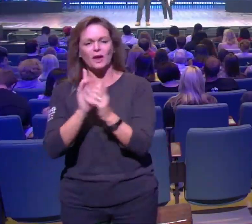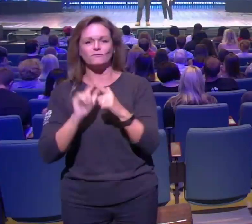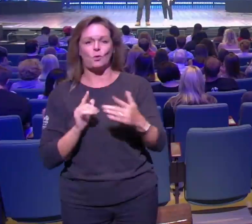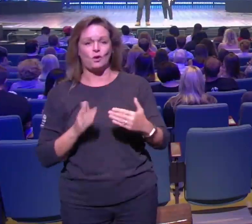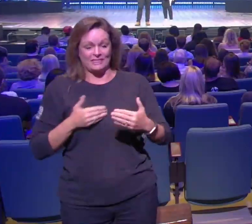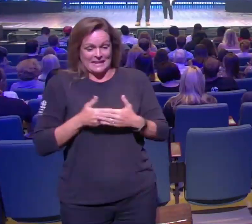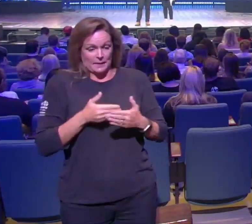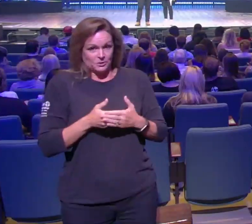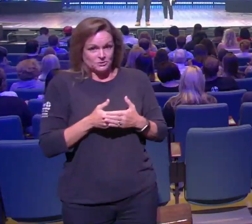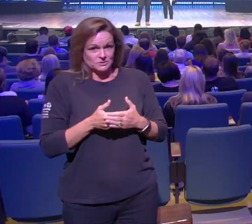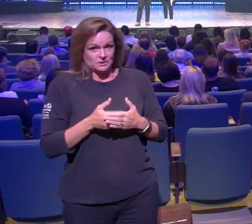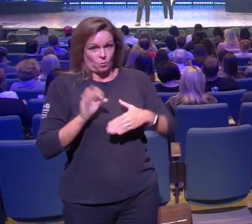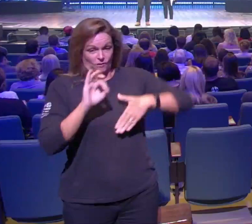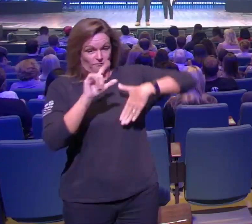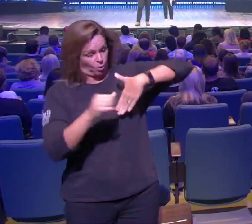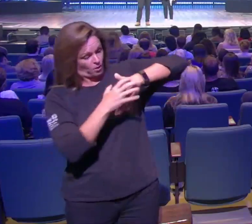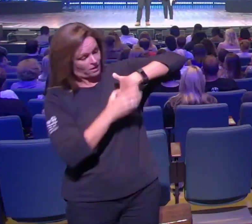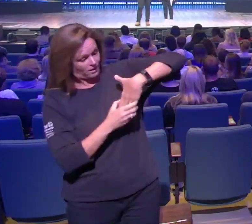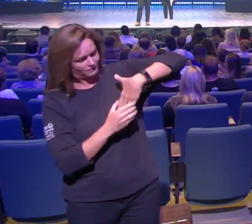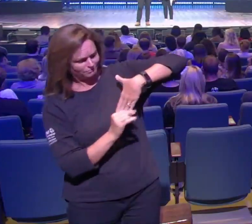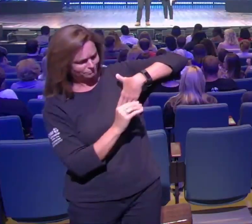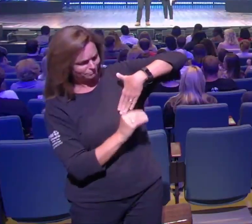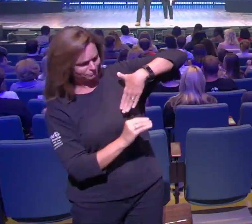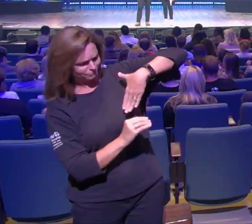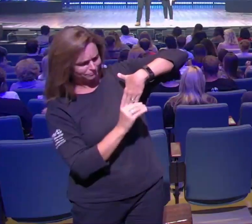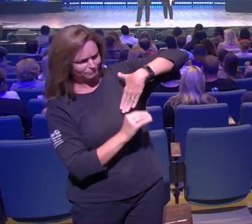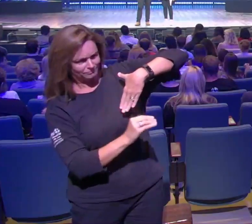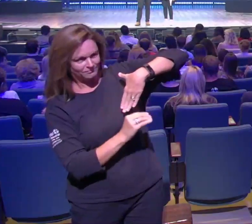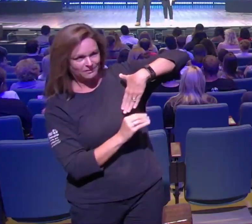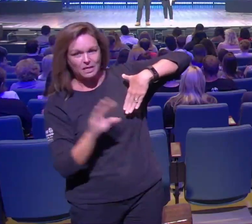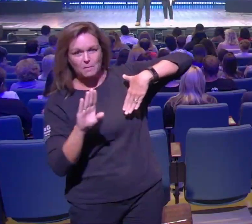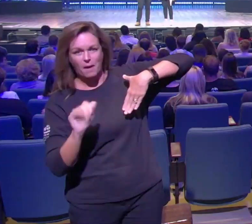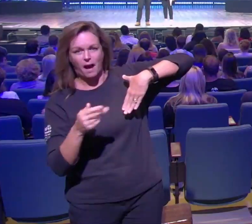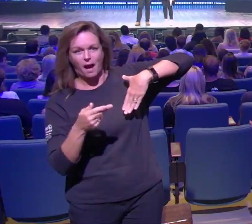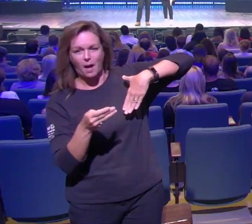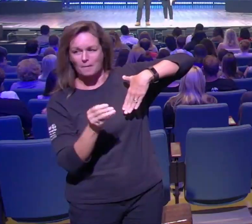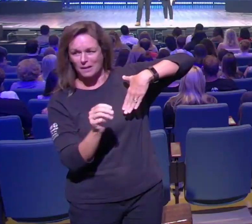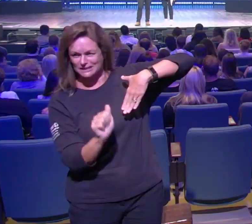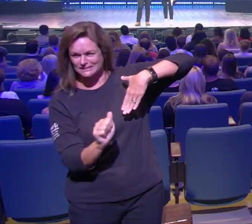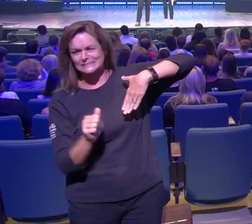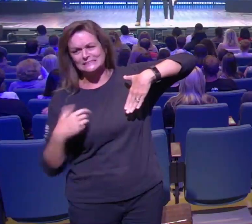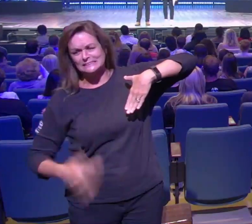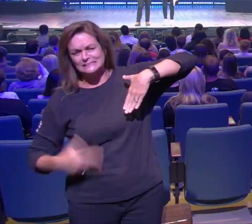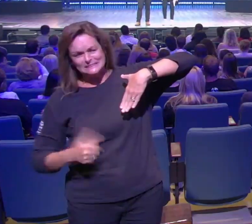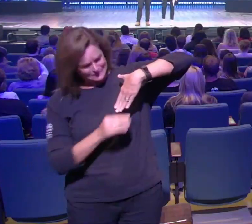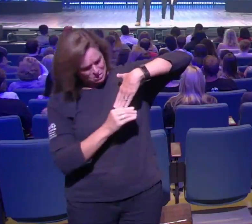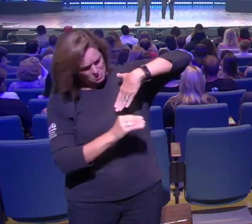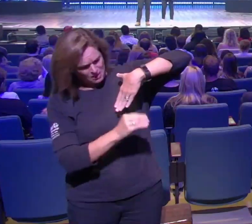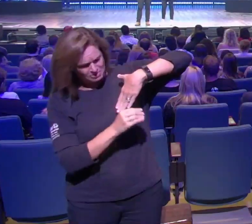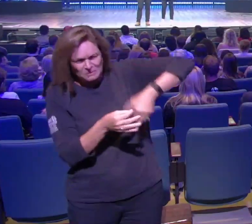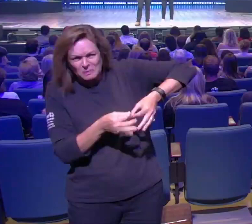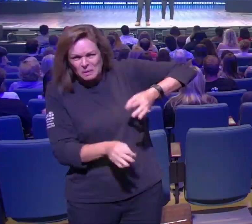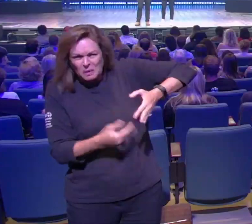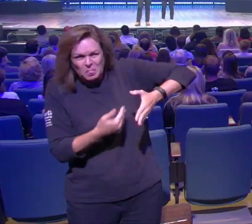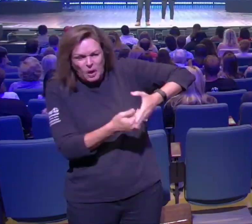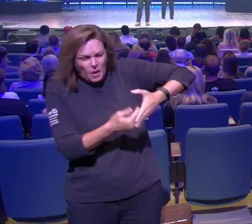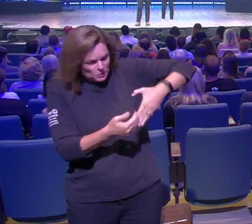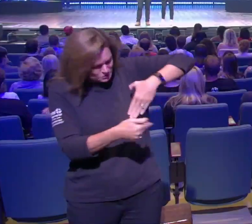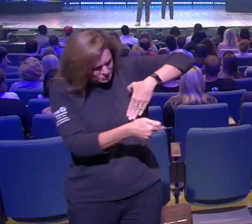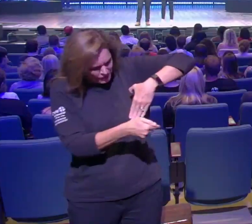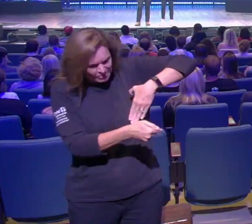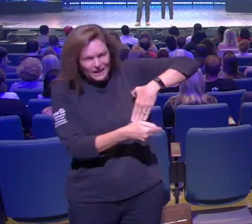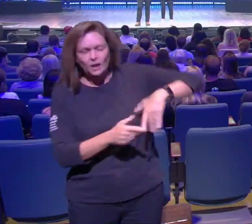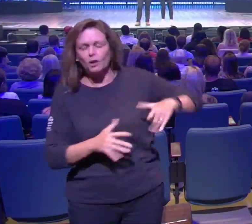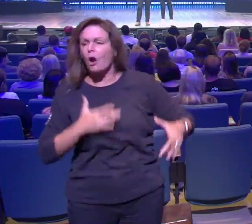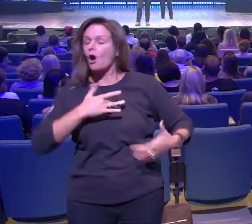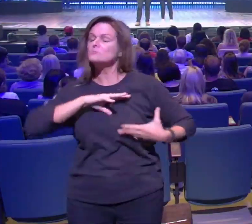Yeah. As much as we are grateful that the storm did not come to our communities, our hearts are devastated and broken